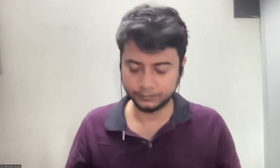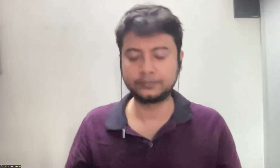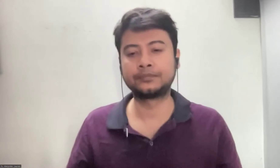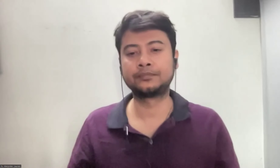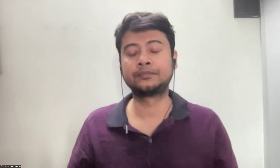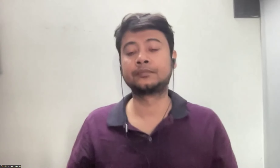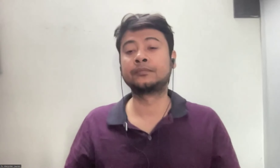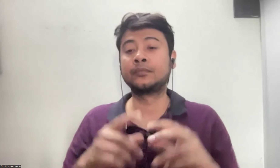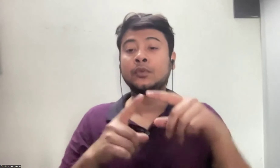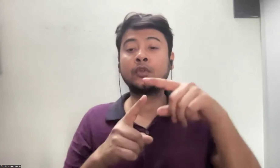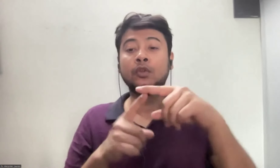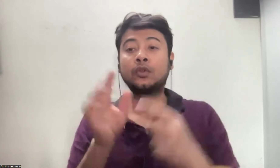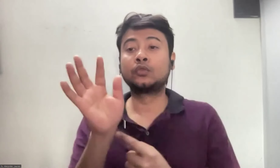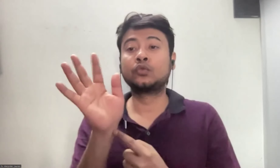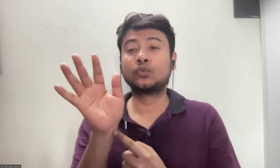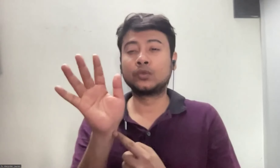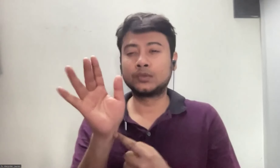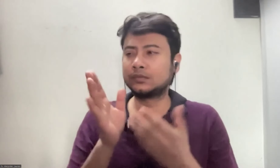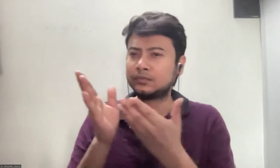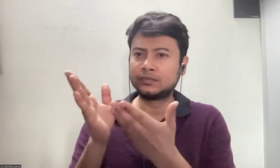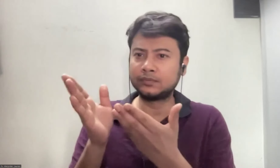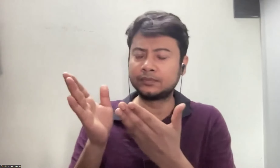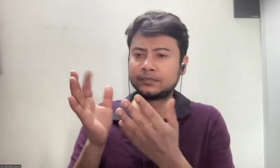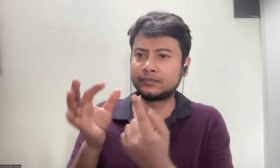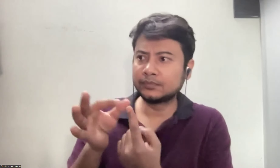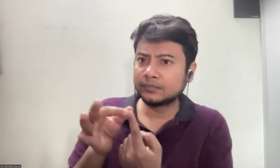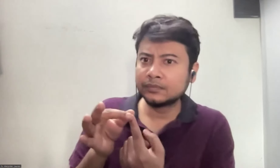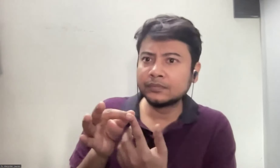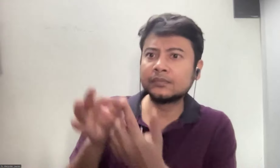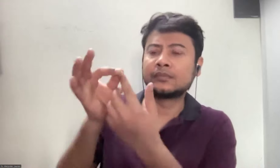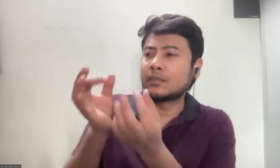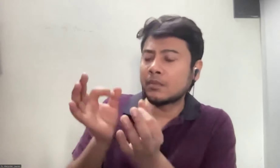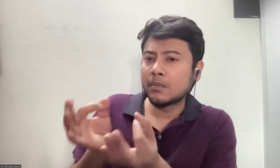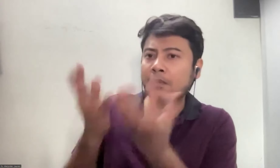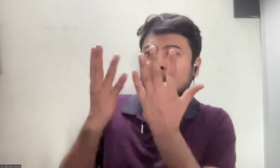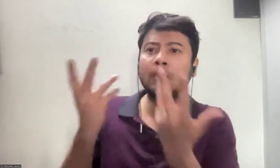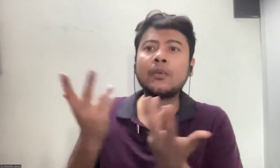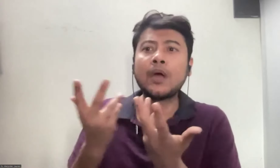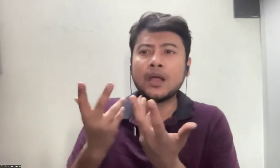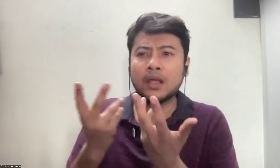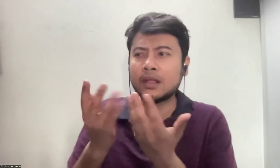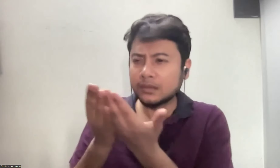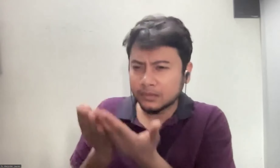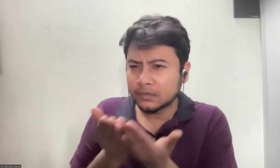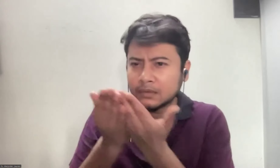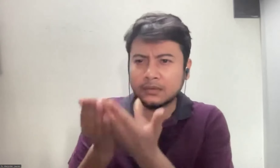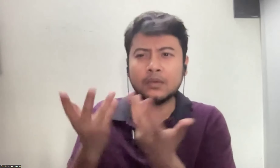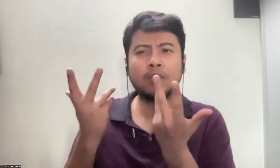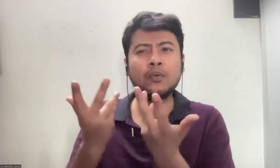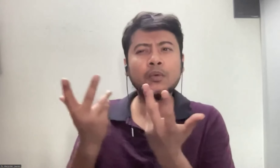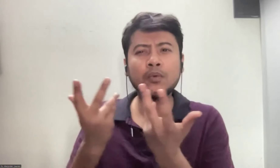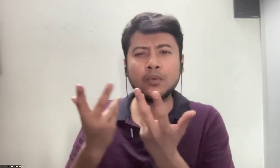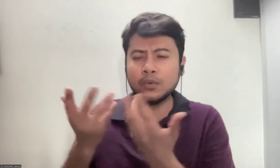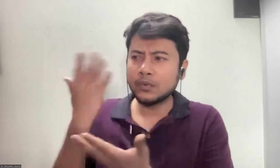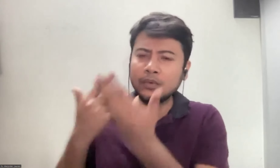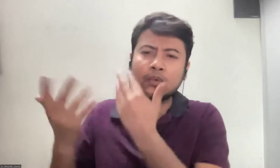So it is said that Tulsi is very special because she is very dear to Lord Krishna and